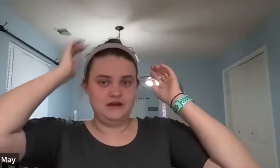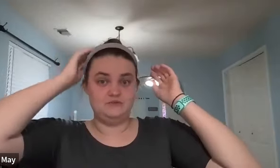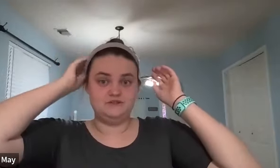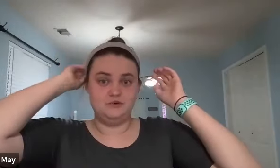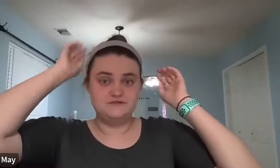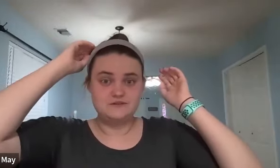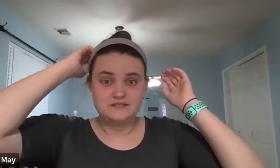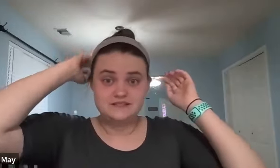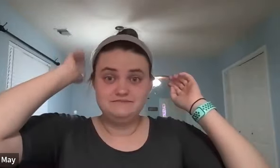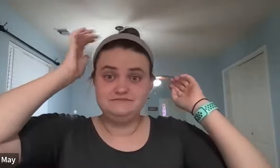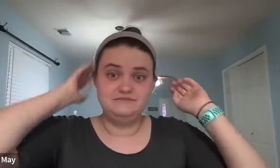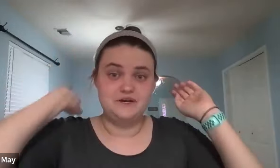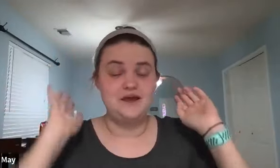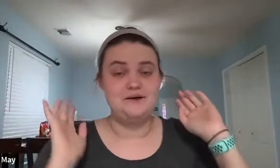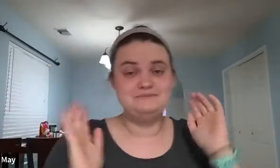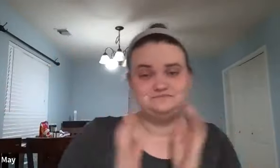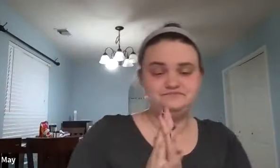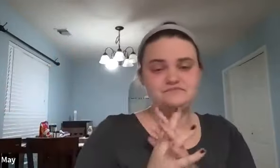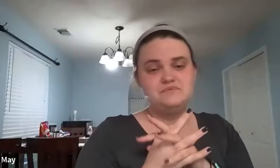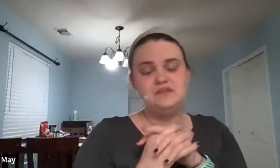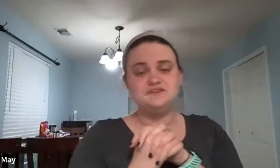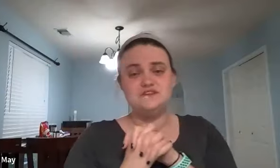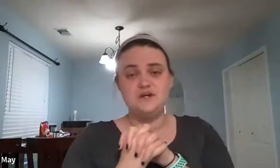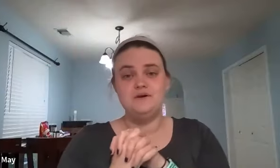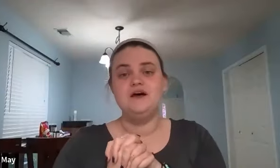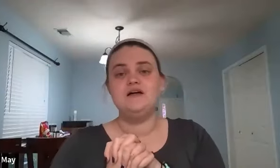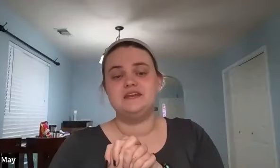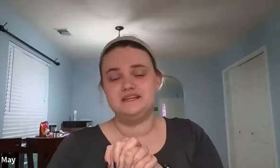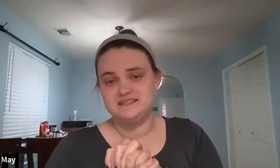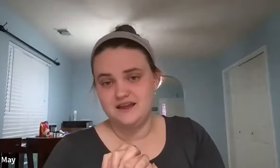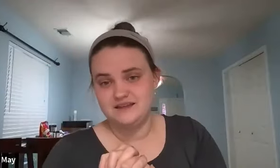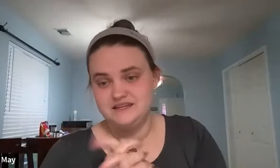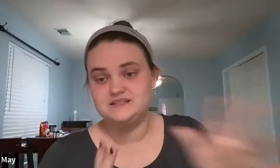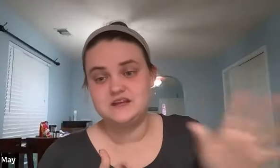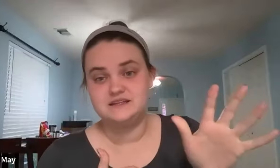ahead with sports for some reason. But so the next